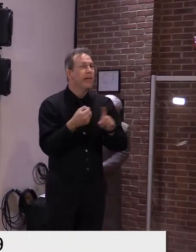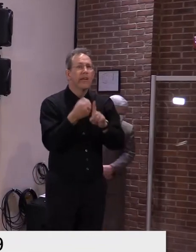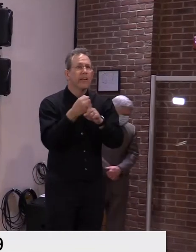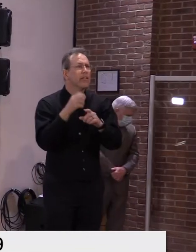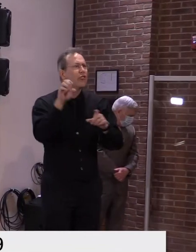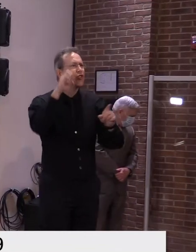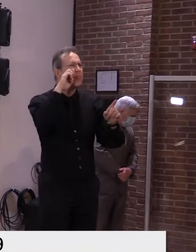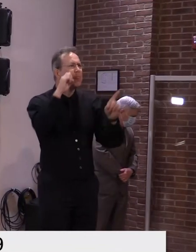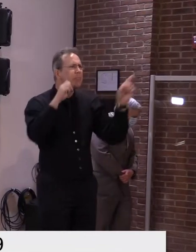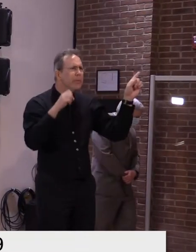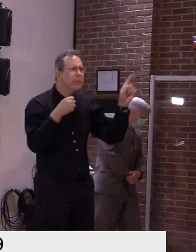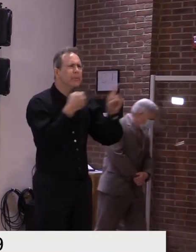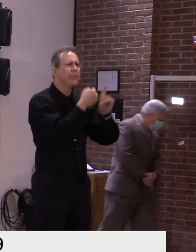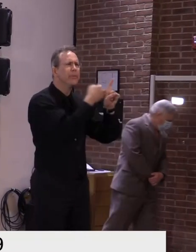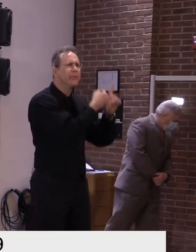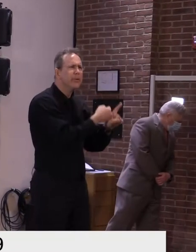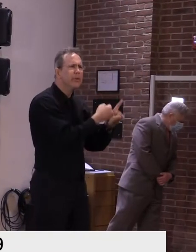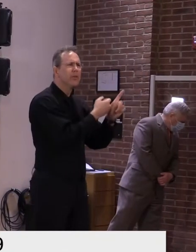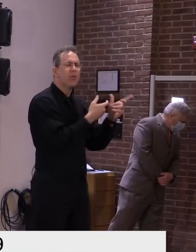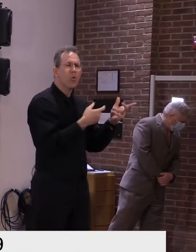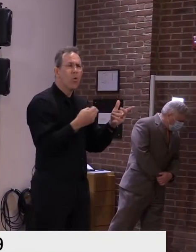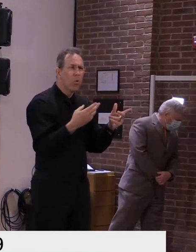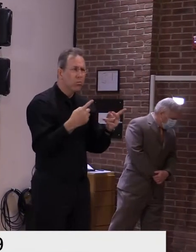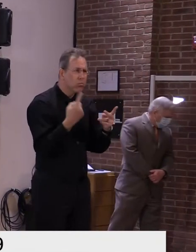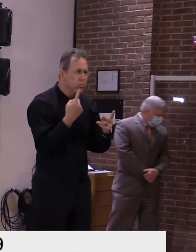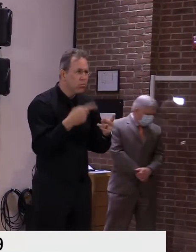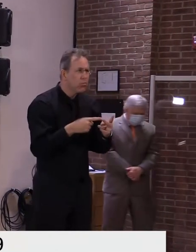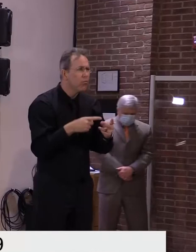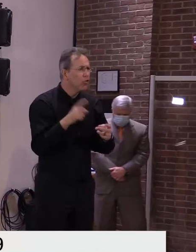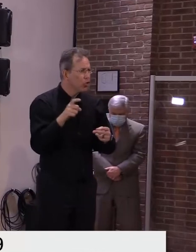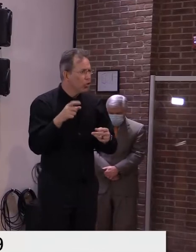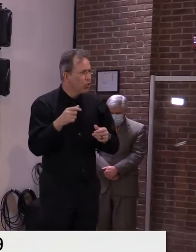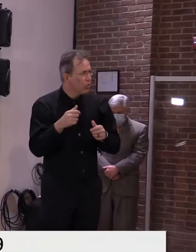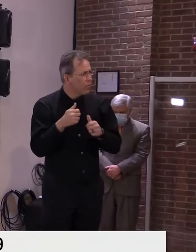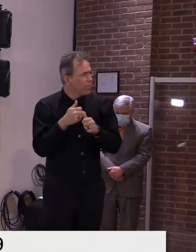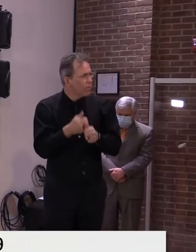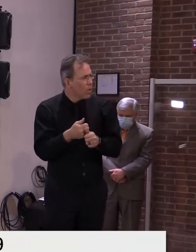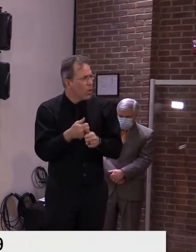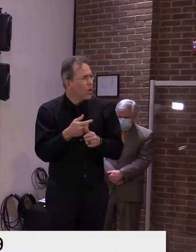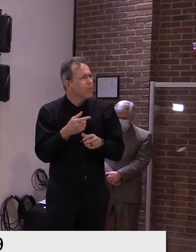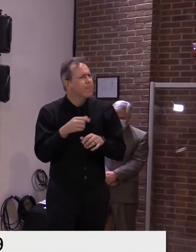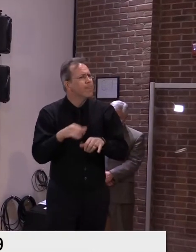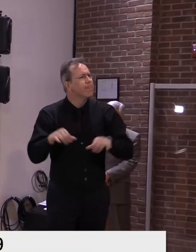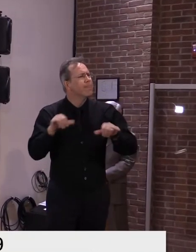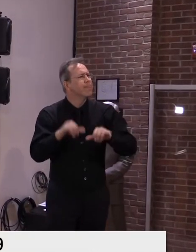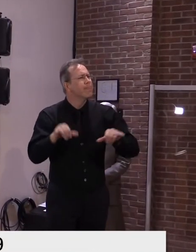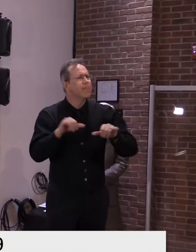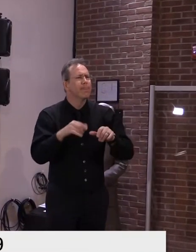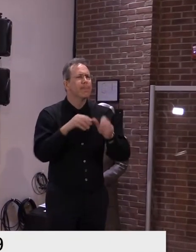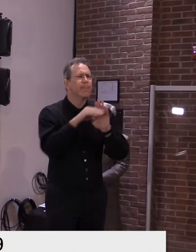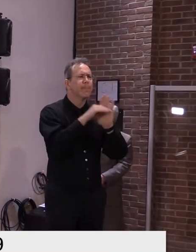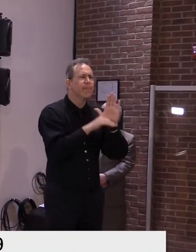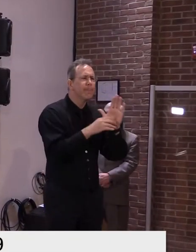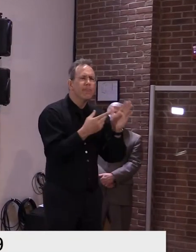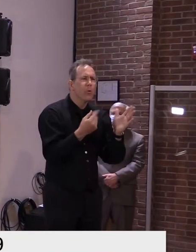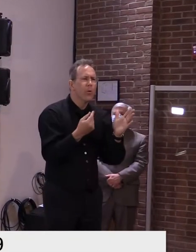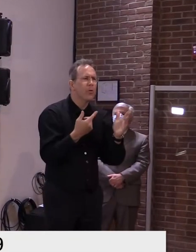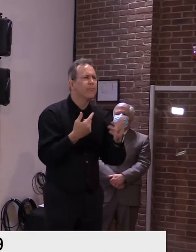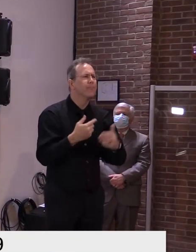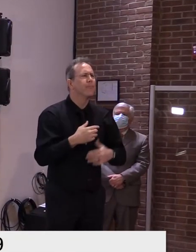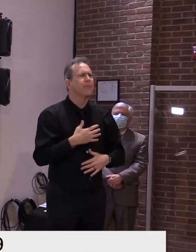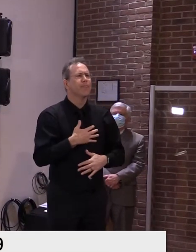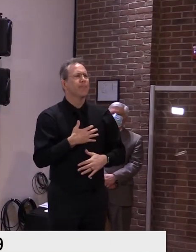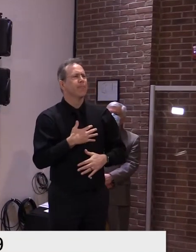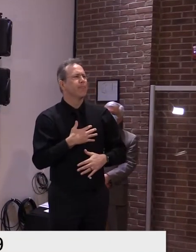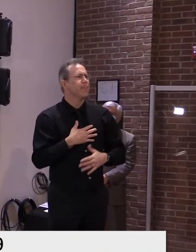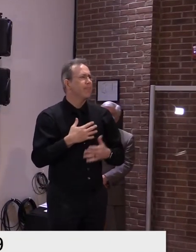following? Or are there certain activities that might have been safe when variants weren't as present that would now be considered high risk because we're dealing with